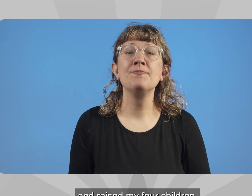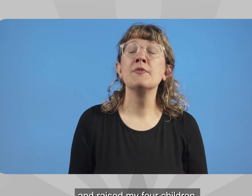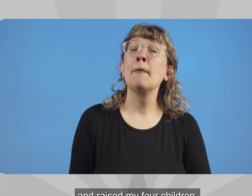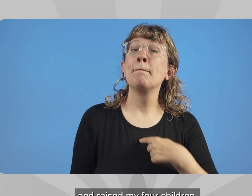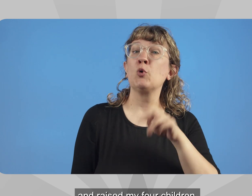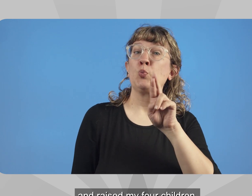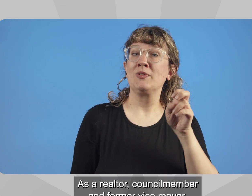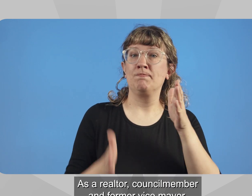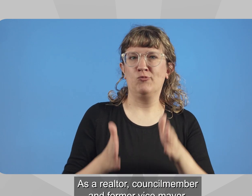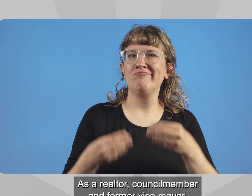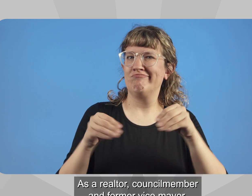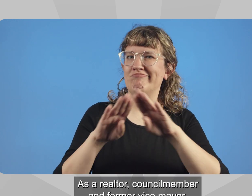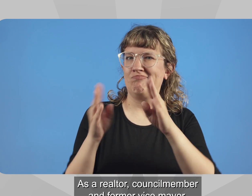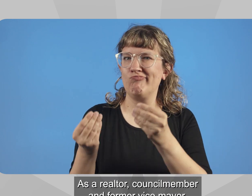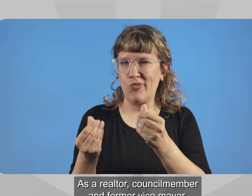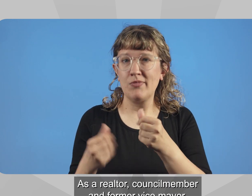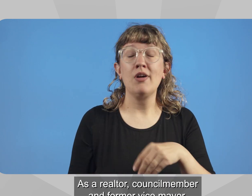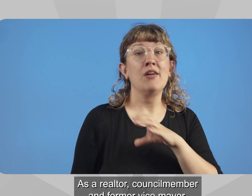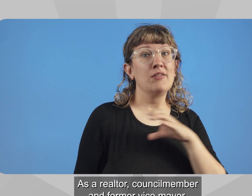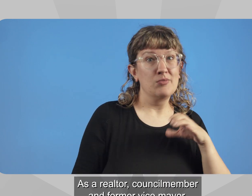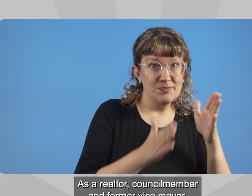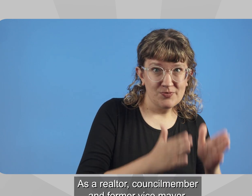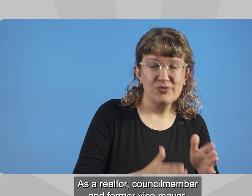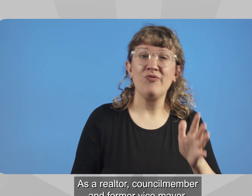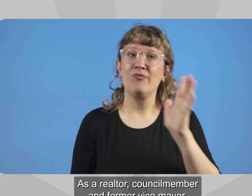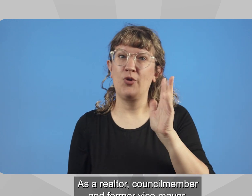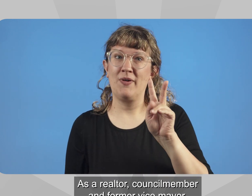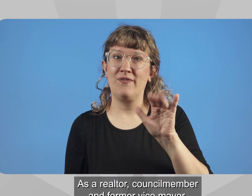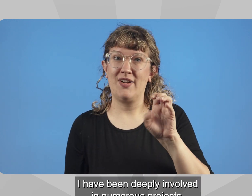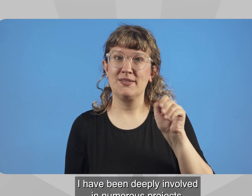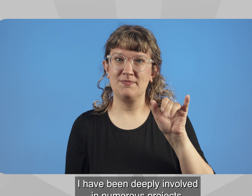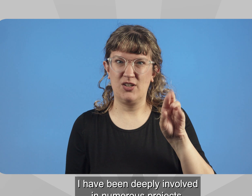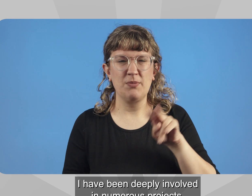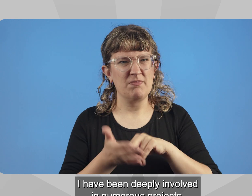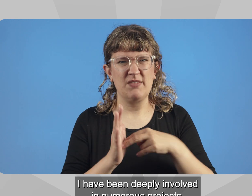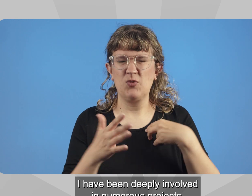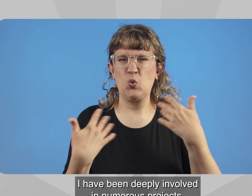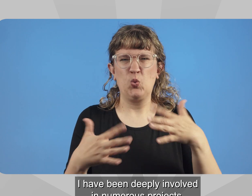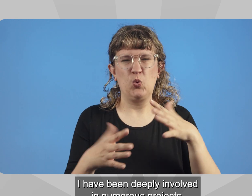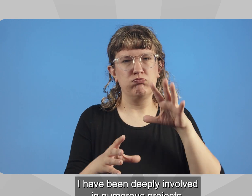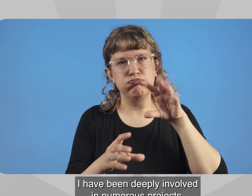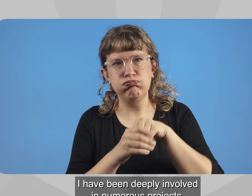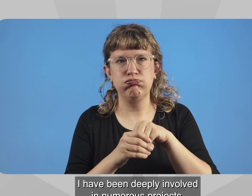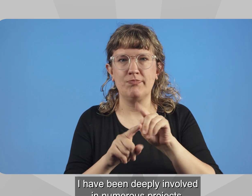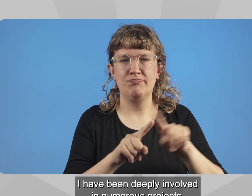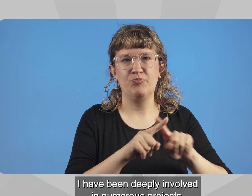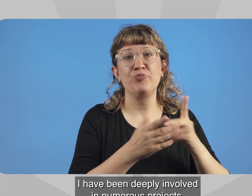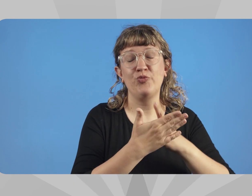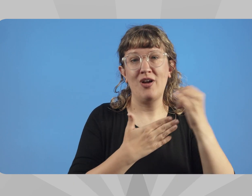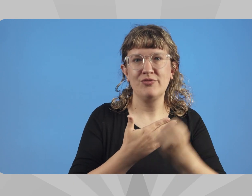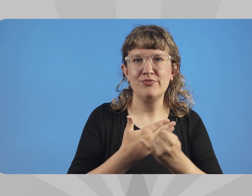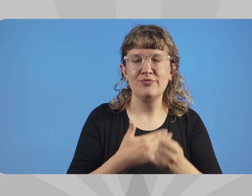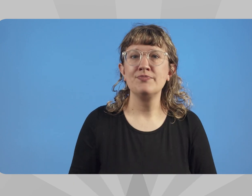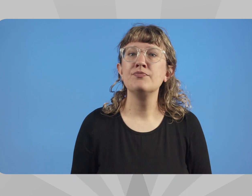children. As a realtor, council member, and former vice mayor, I have been deeply involved in numerous projects.